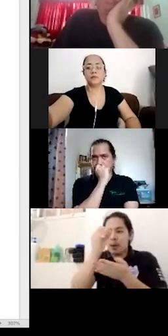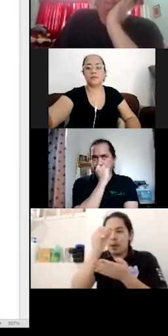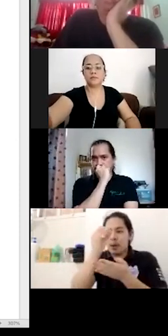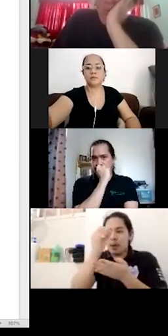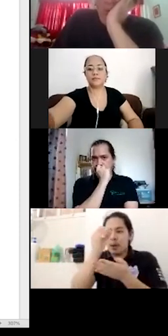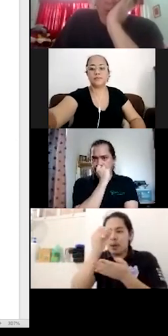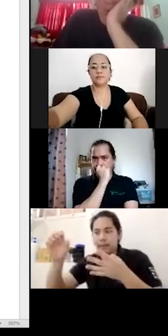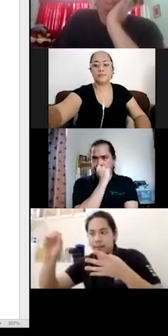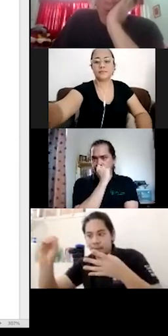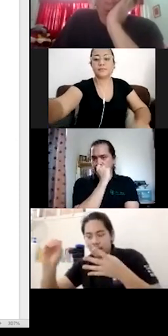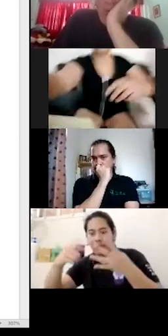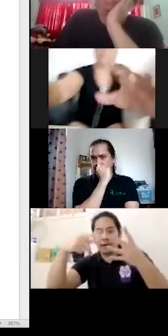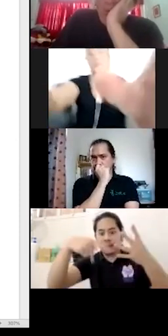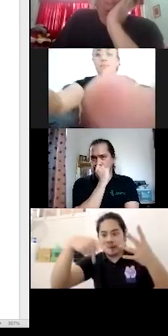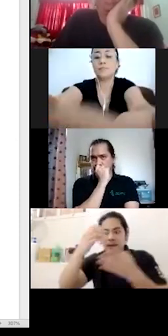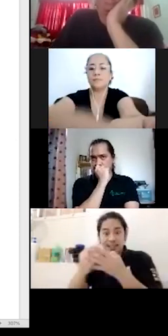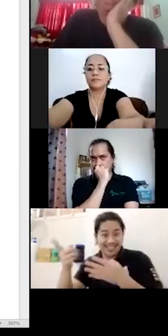A, part of the subject.